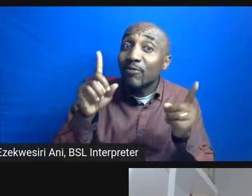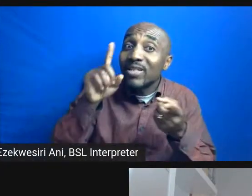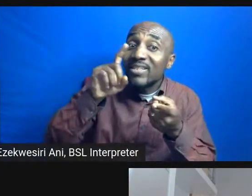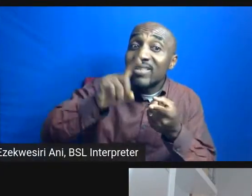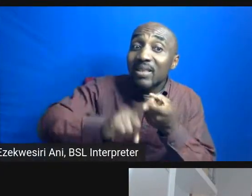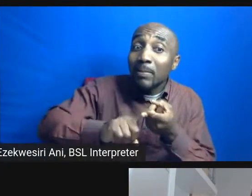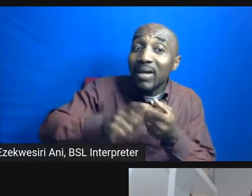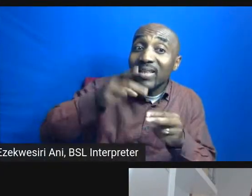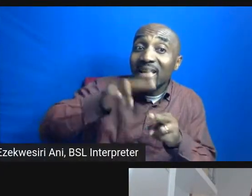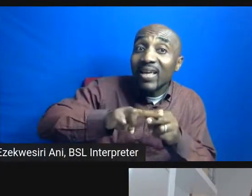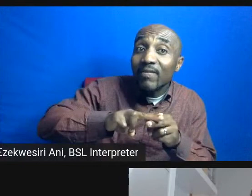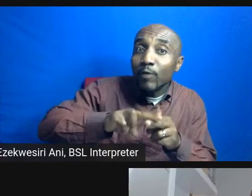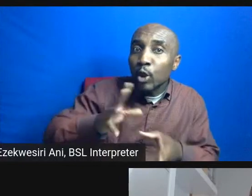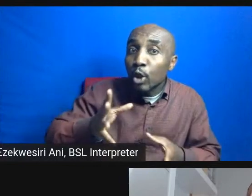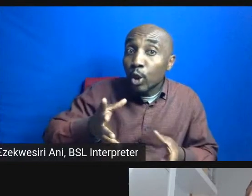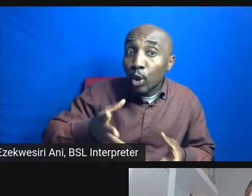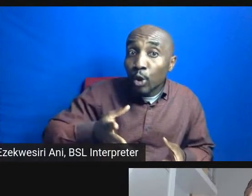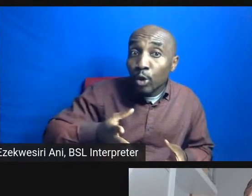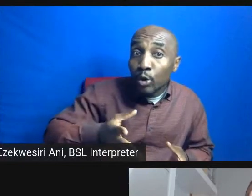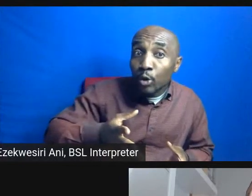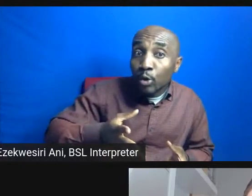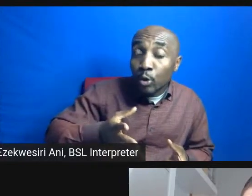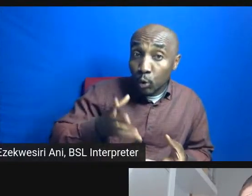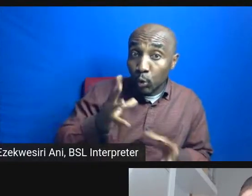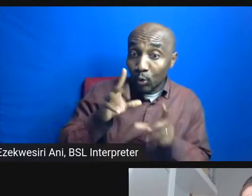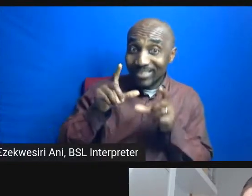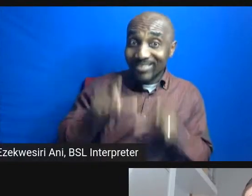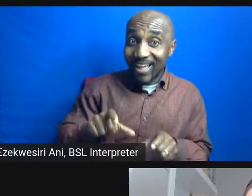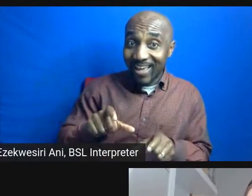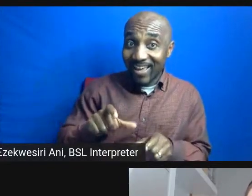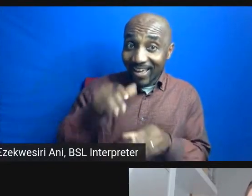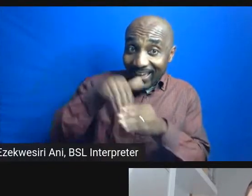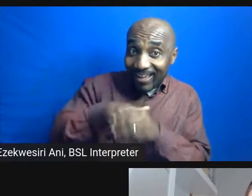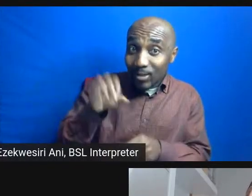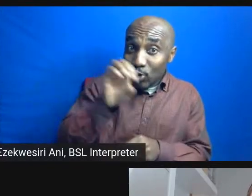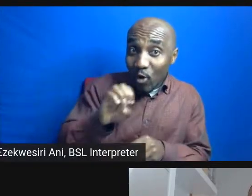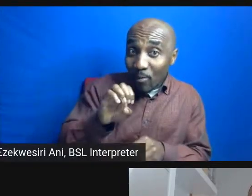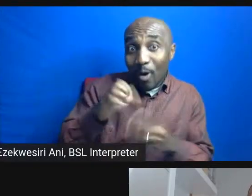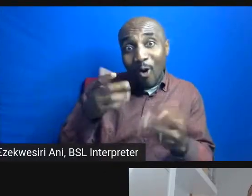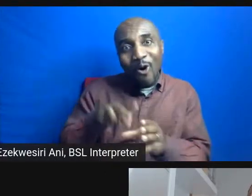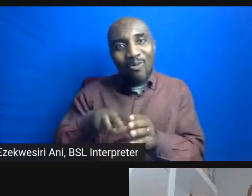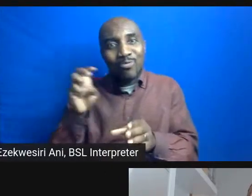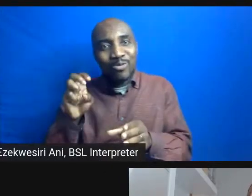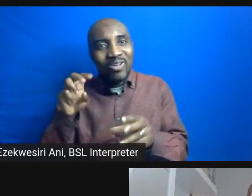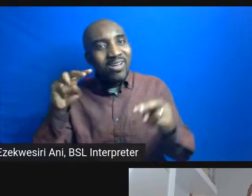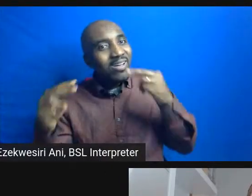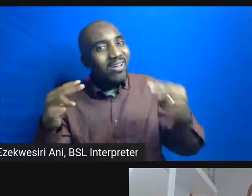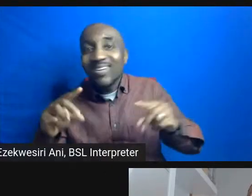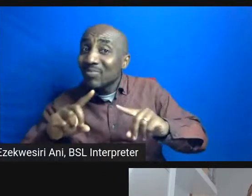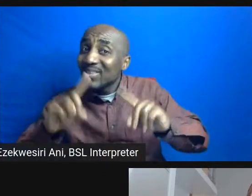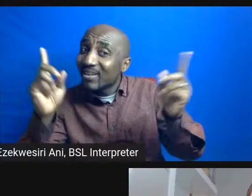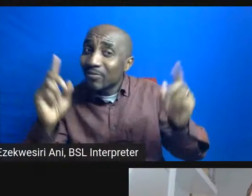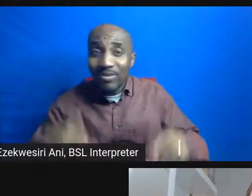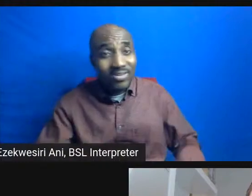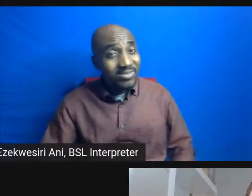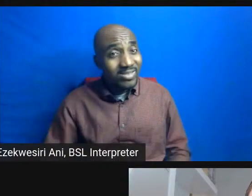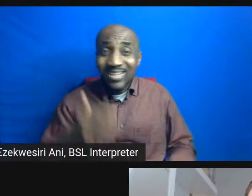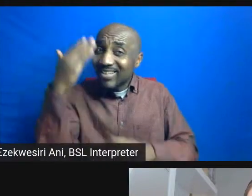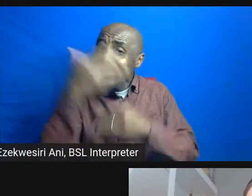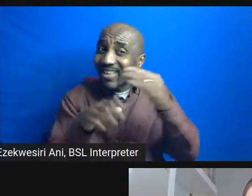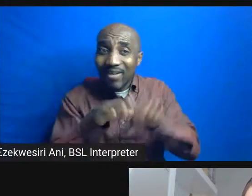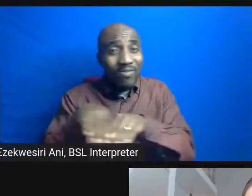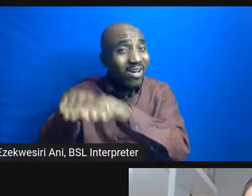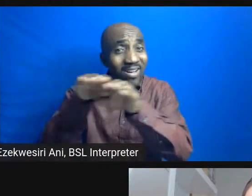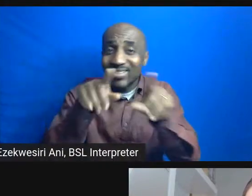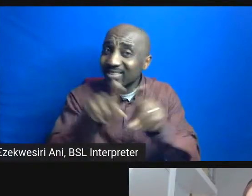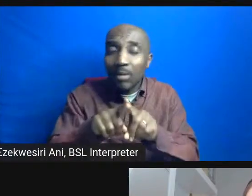were a Remainer or you were a Brexiteer, right? And all those are not going to be inaccurate